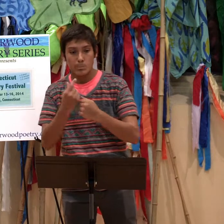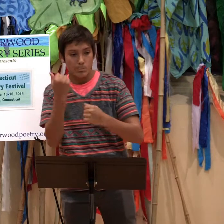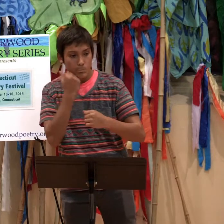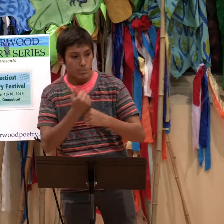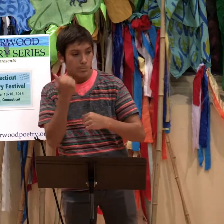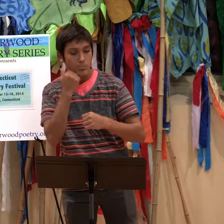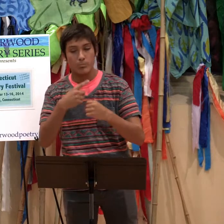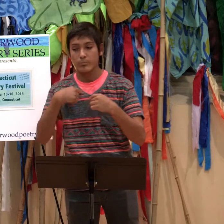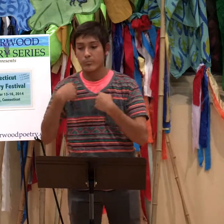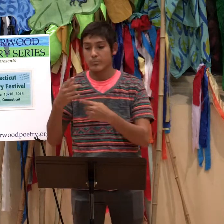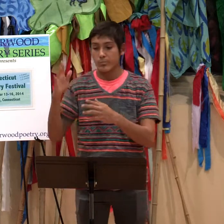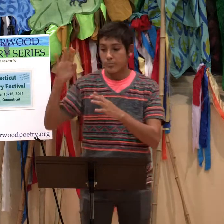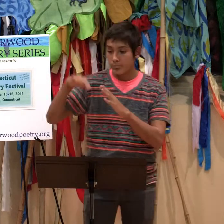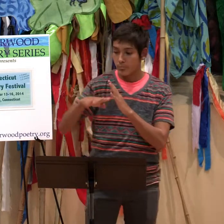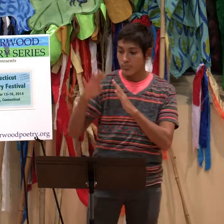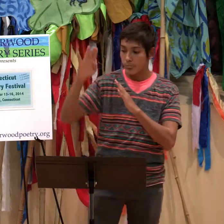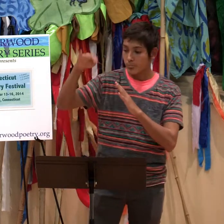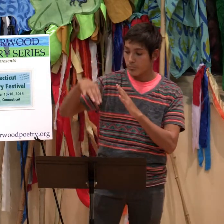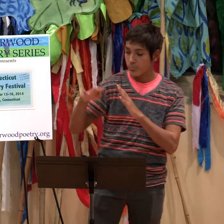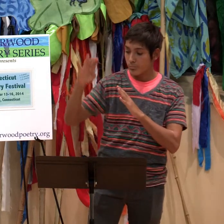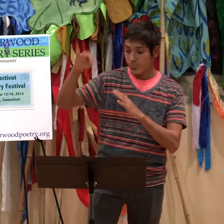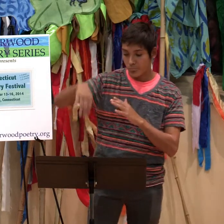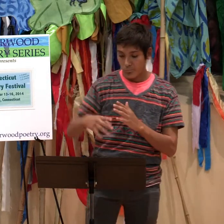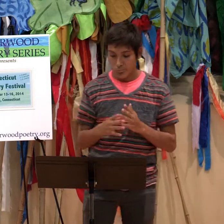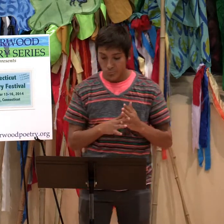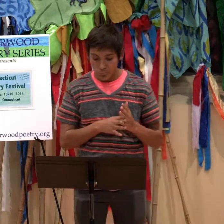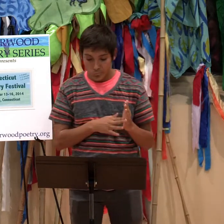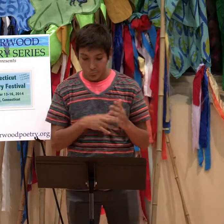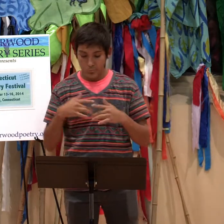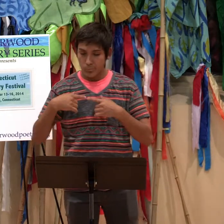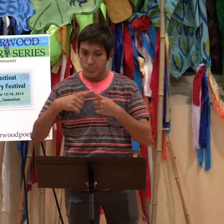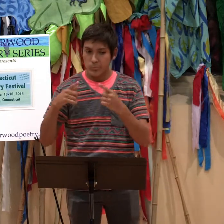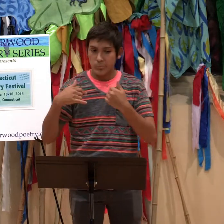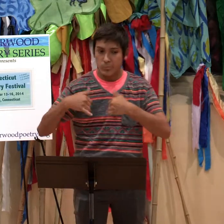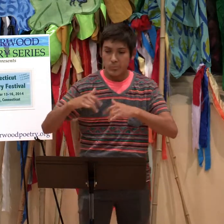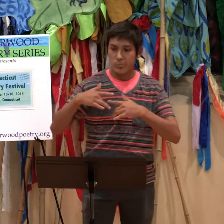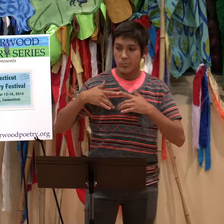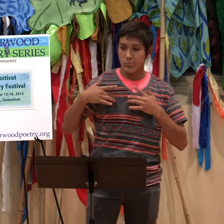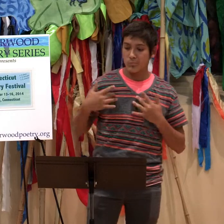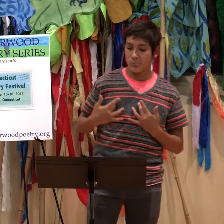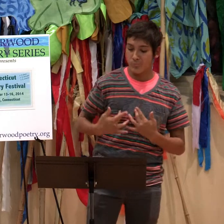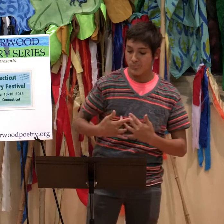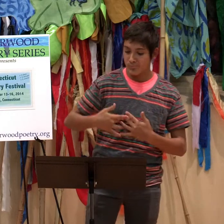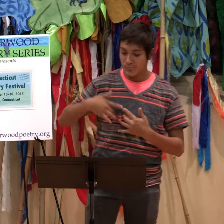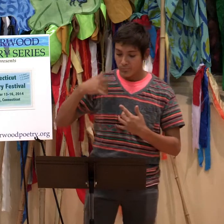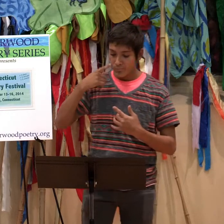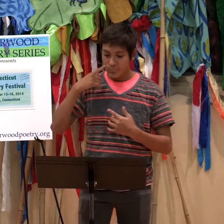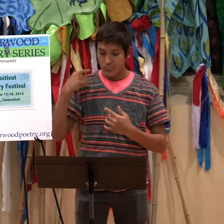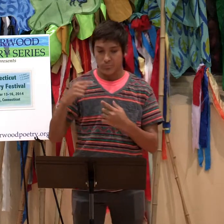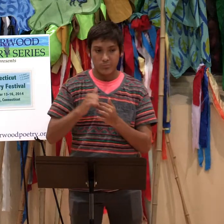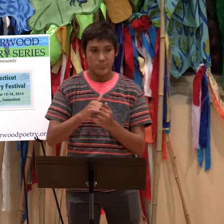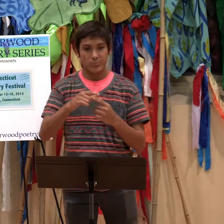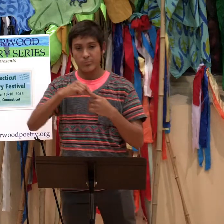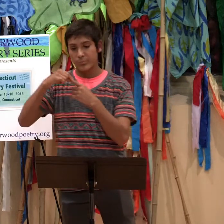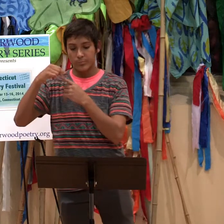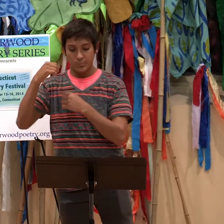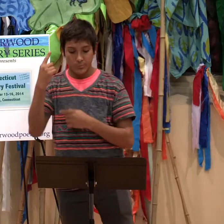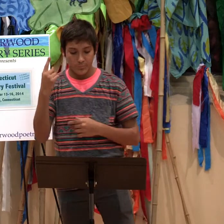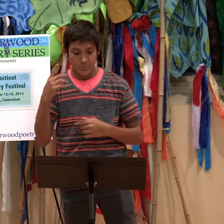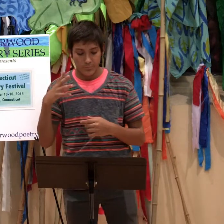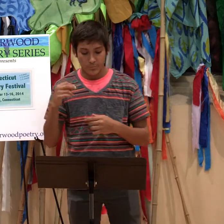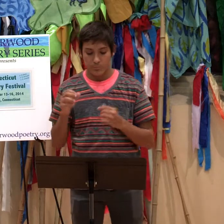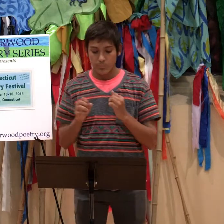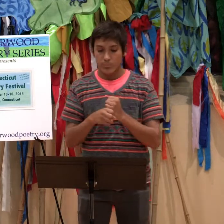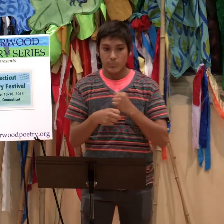Today she is my girlfriend. Together every day, ups and downs, but still I have heart for that